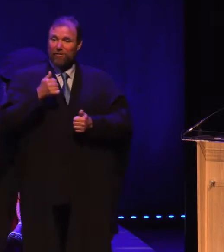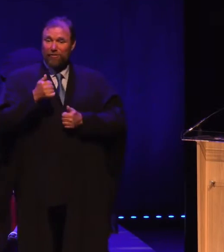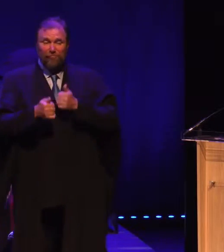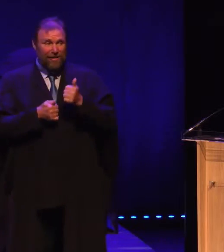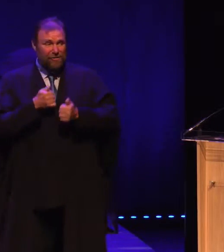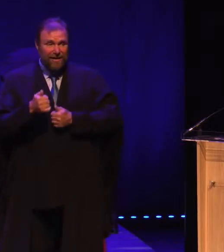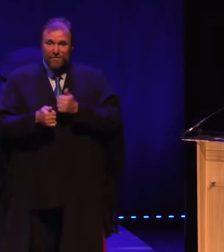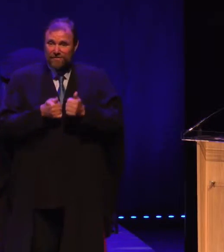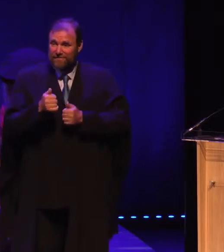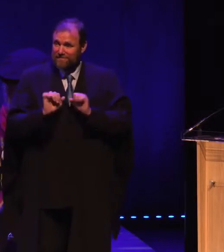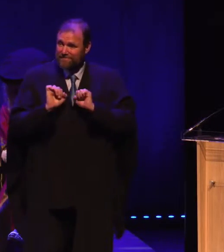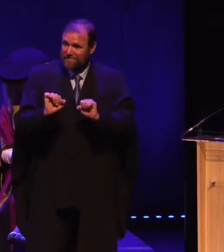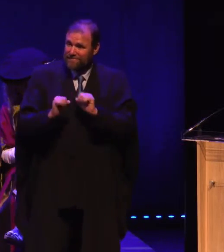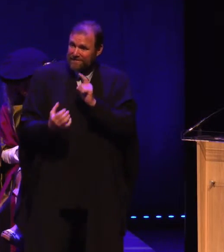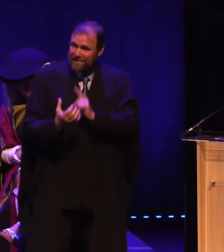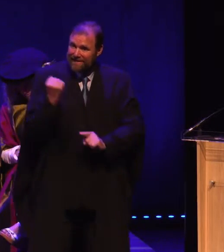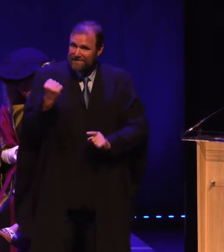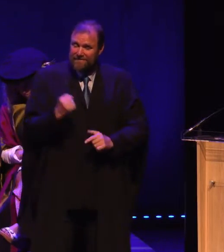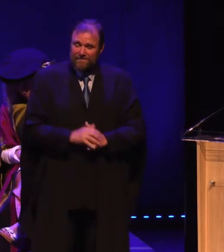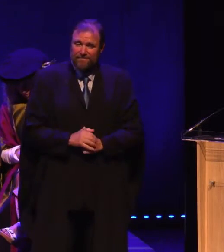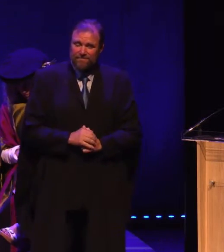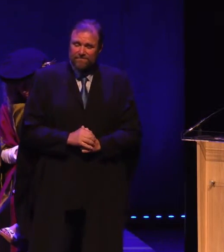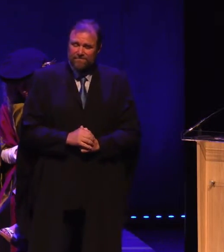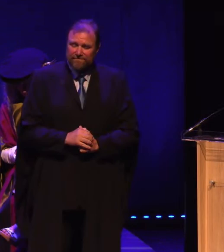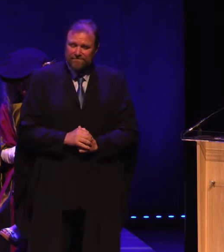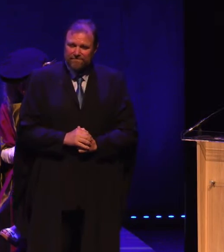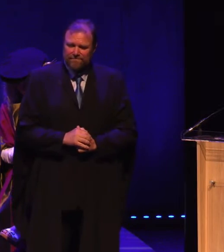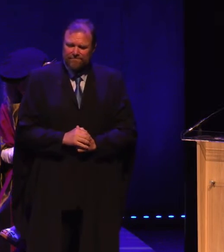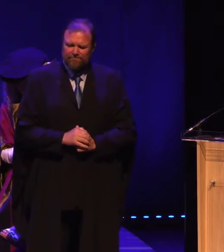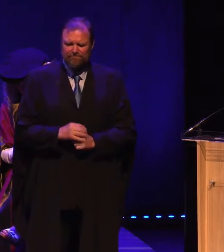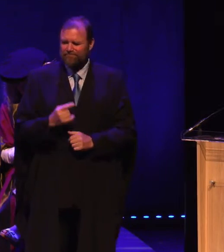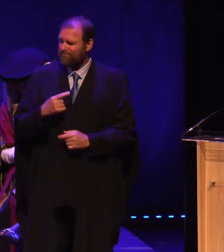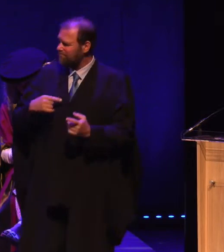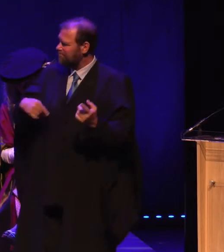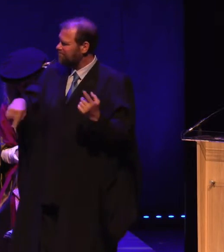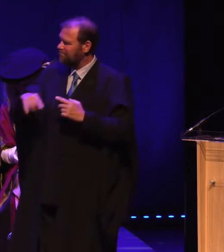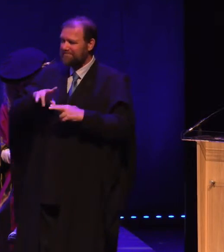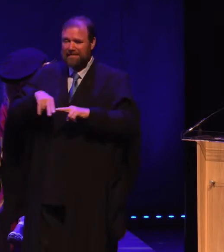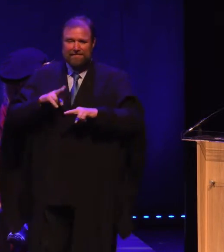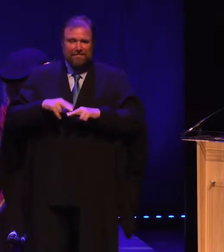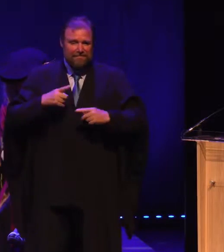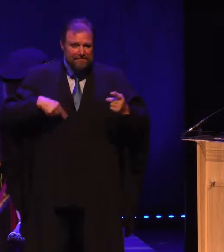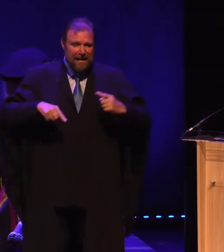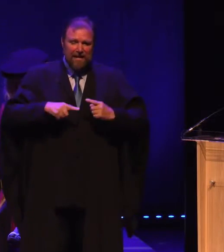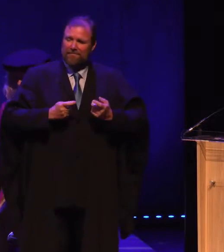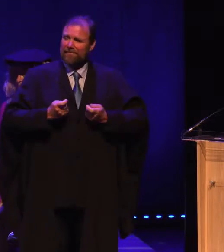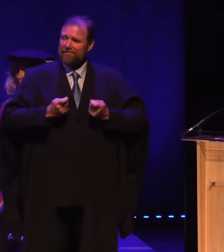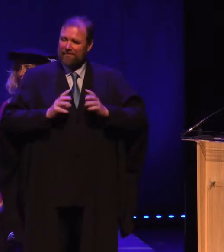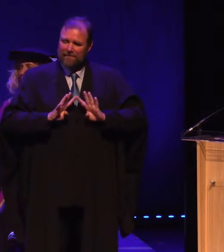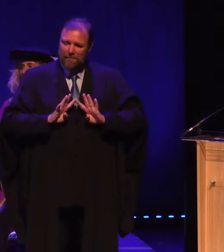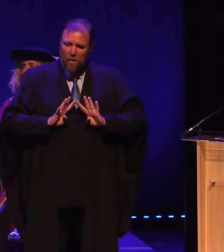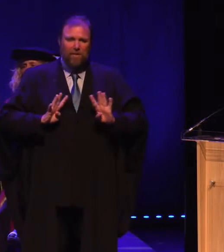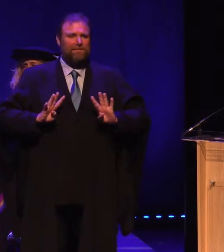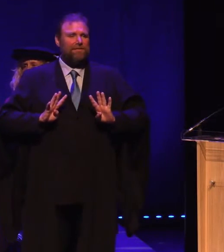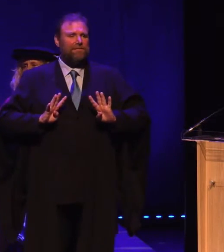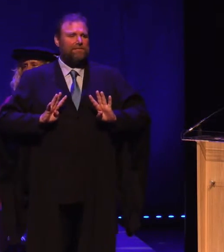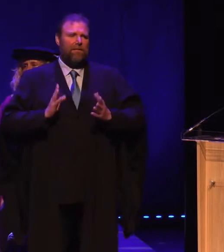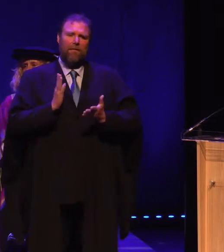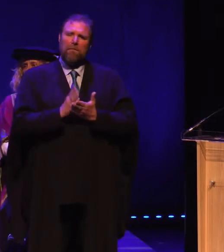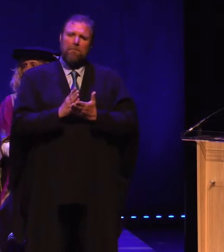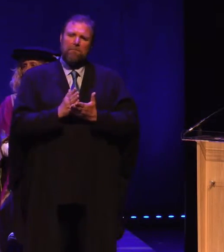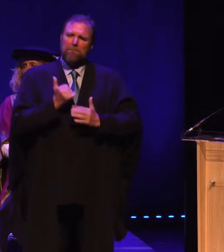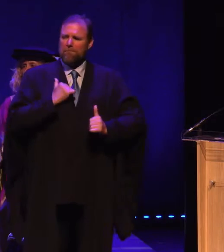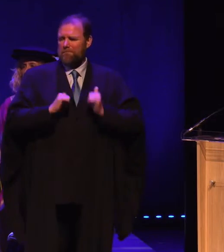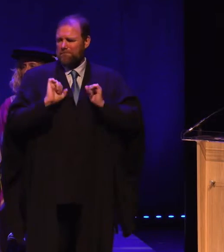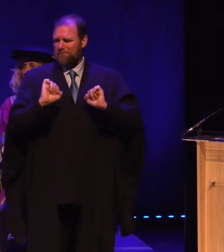congratulations on your success. All the staff and the governing body of Cardiff Met are immensely proud of